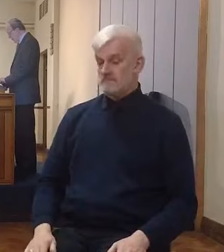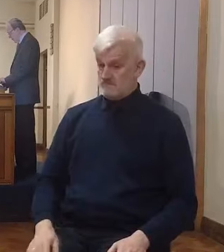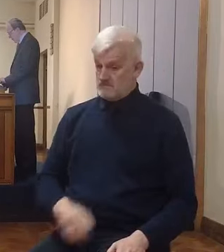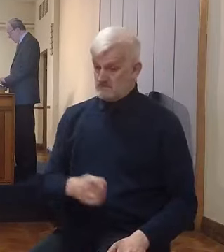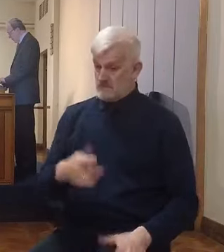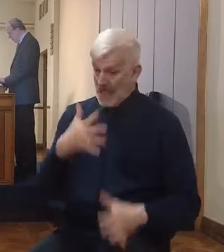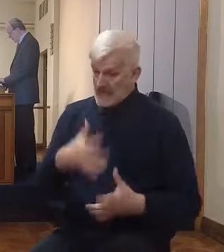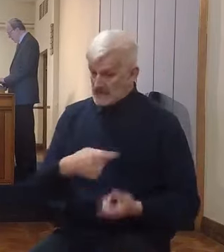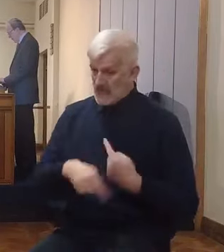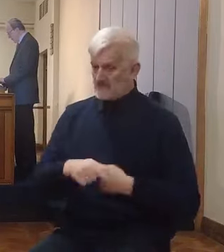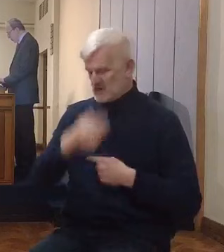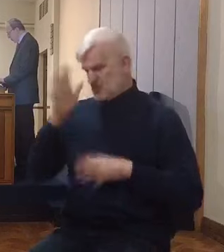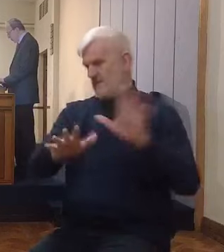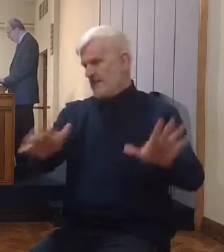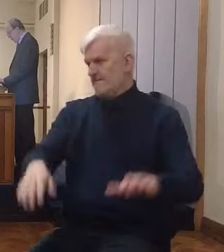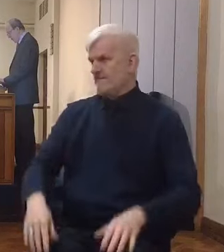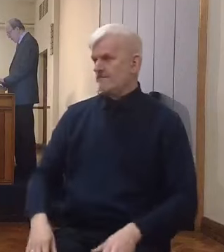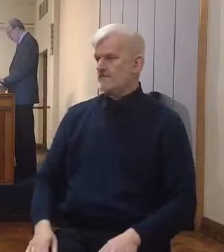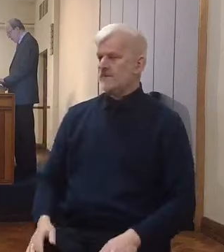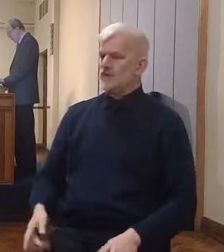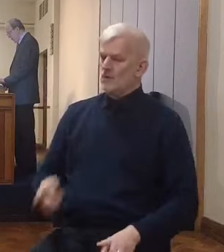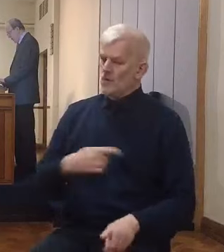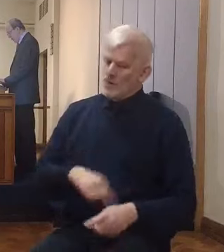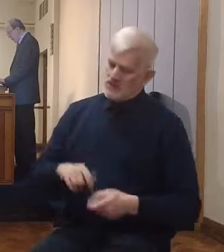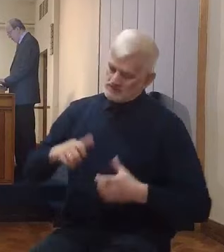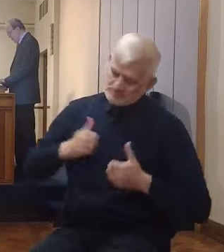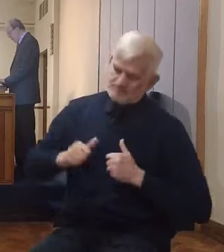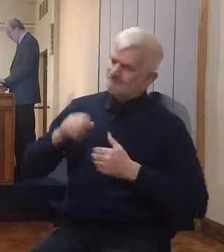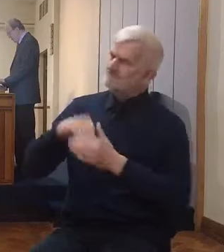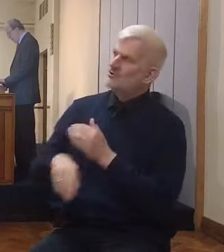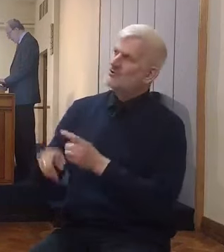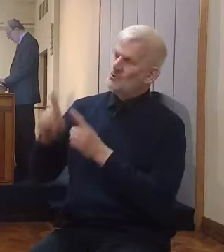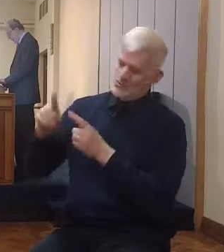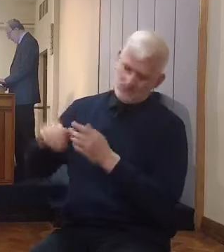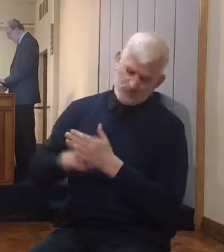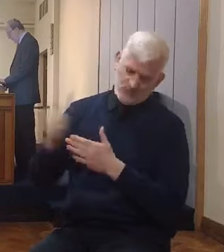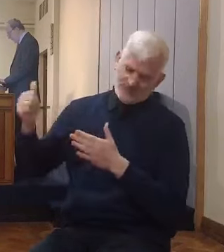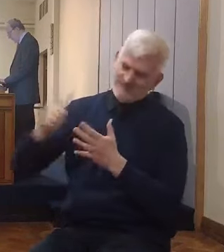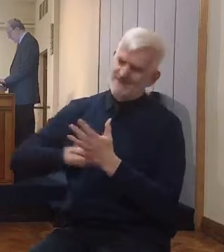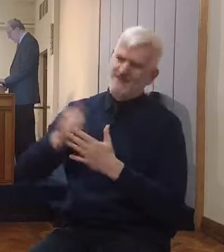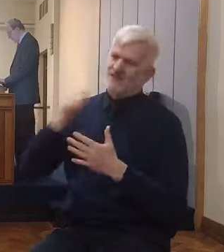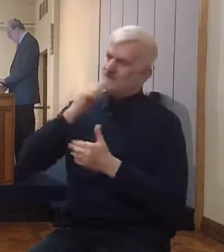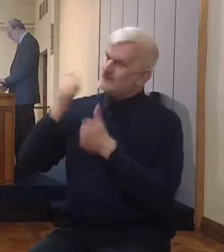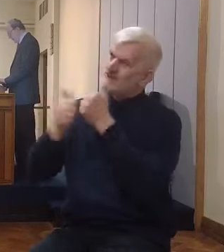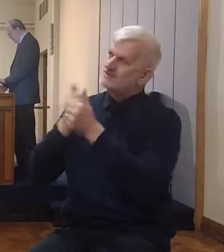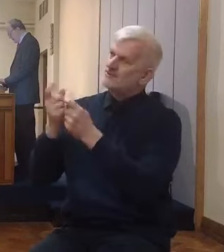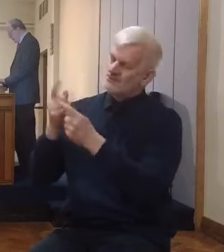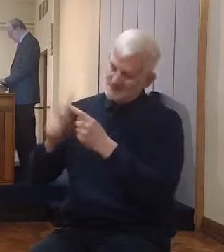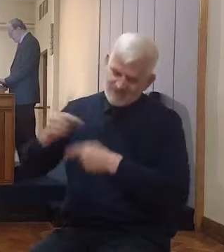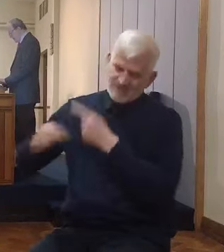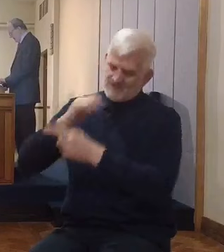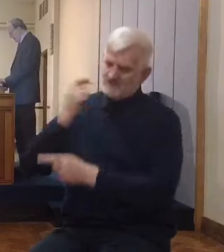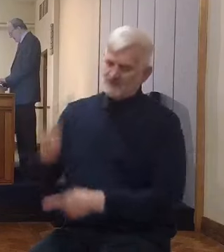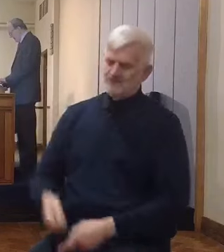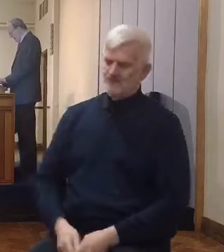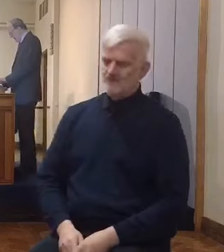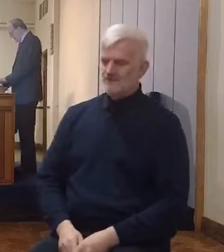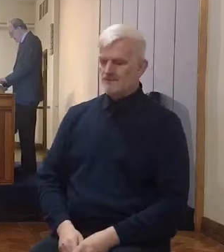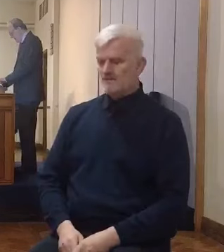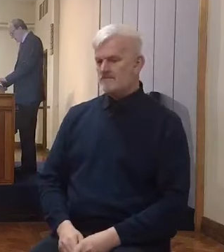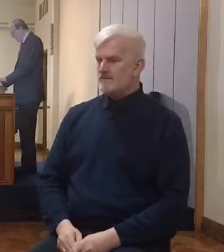In God we boast all the day long, and praise thy name for ever.